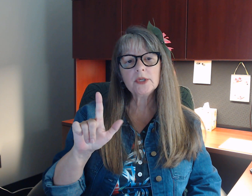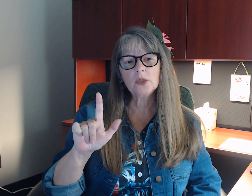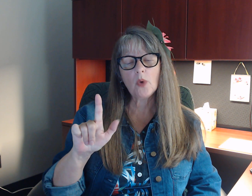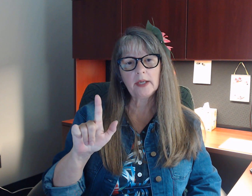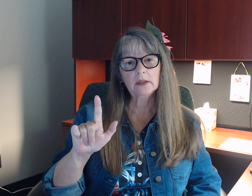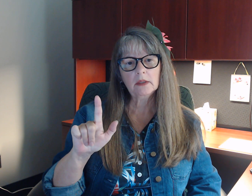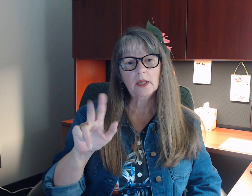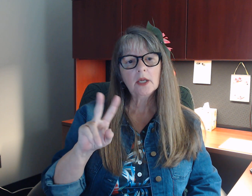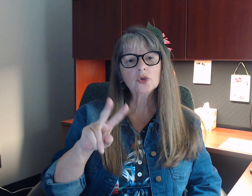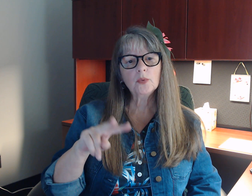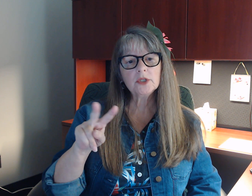21, 22,